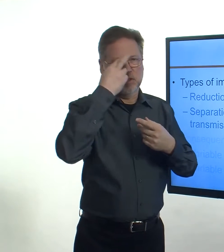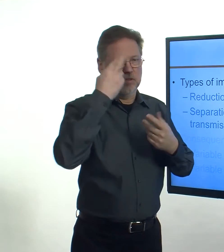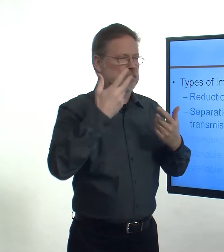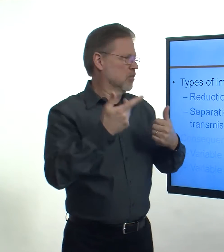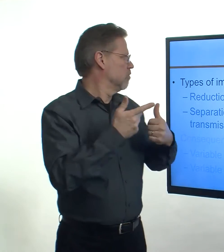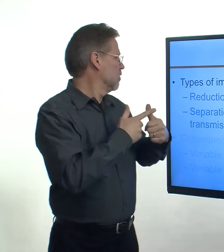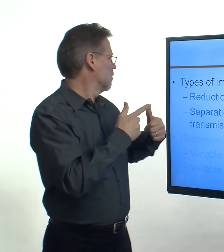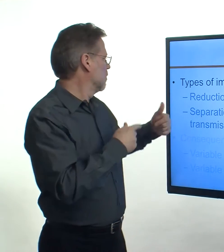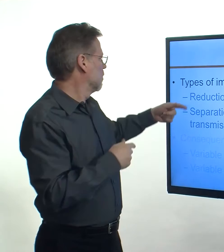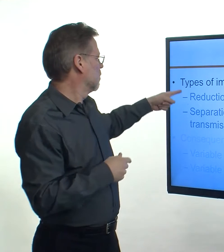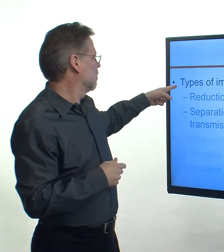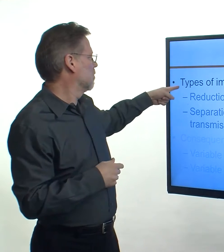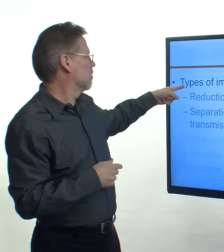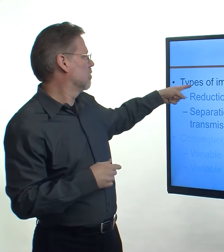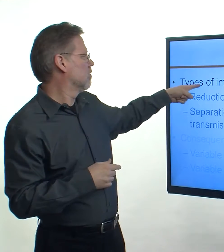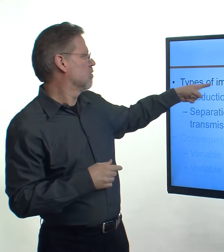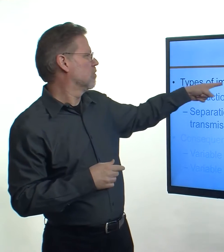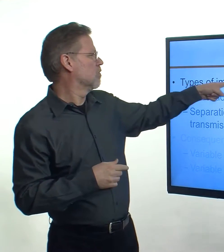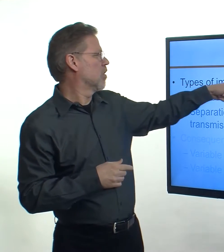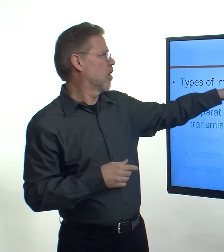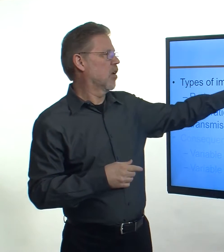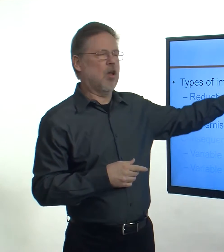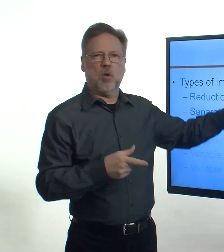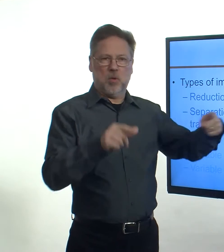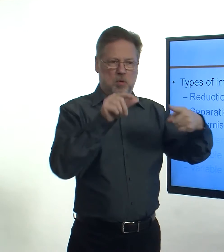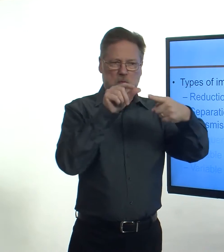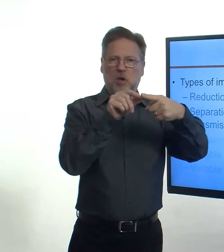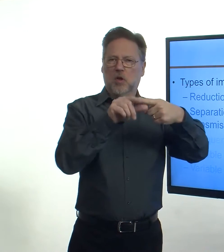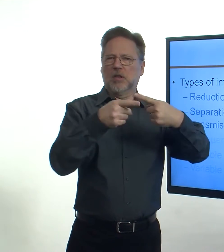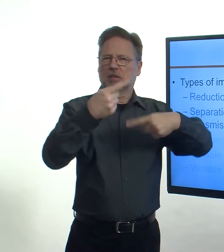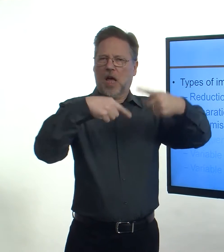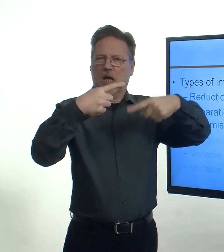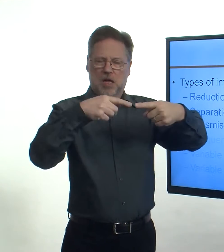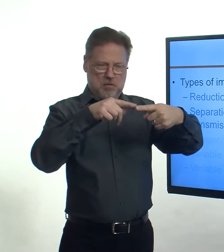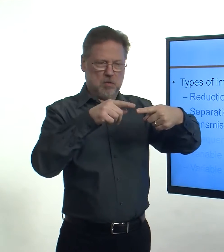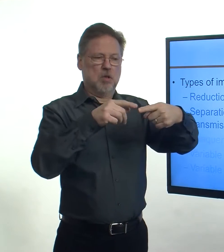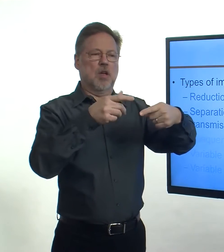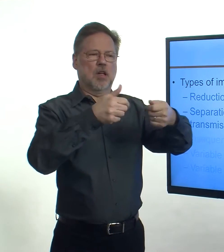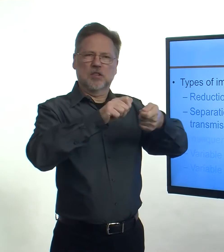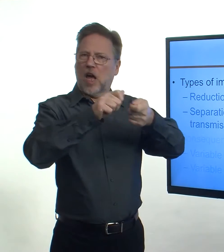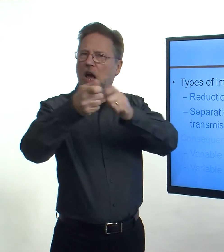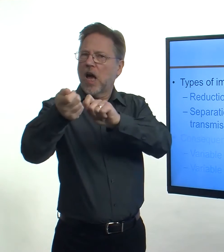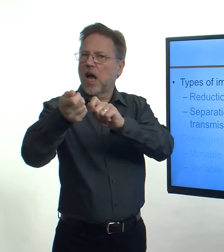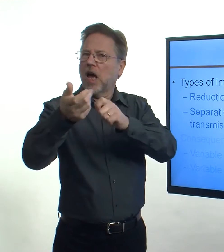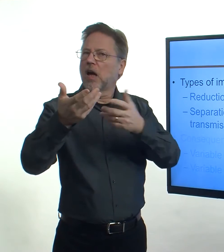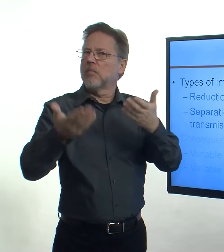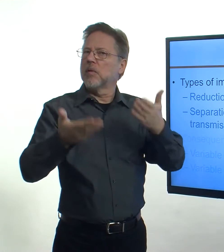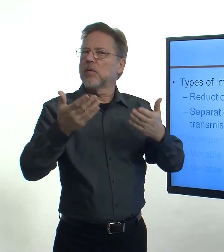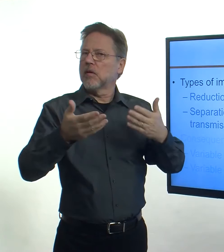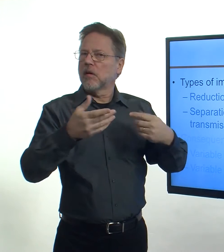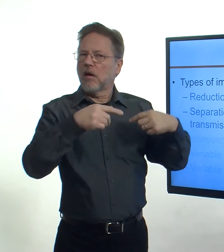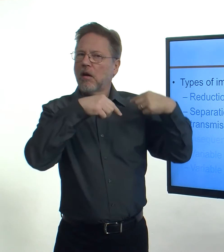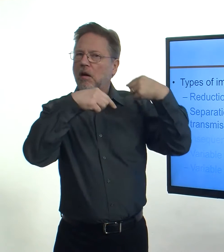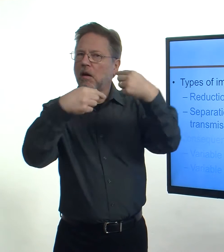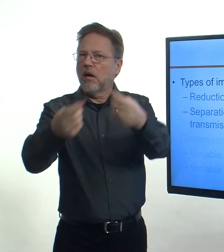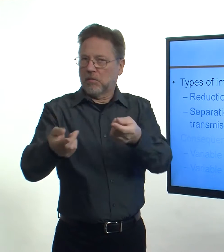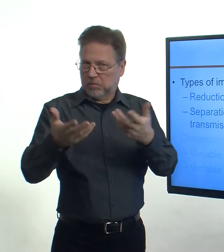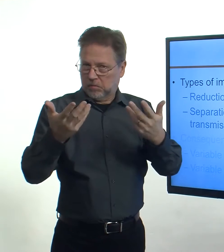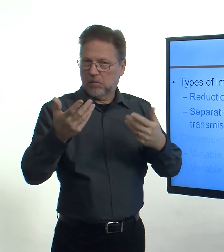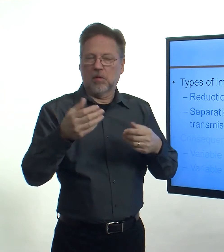this. First are different types of impact on lexical change or variation. Words or signs may change over